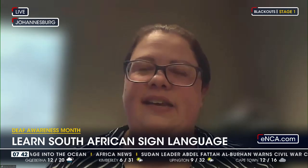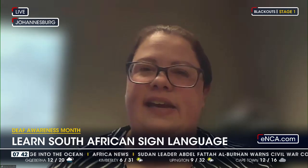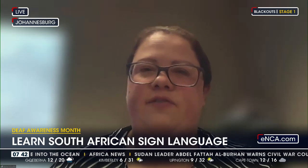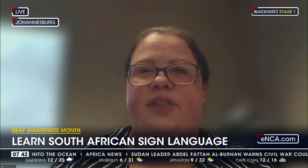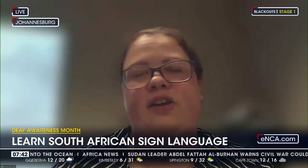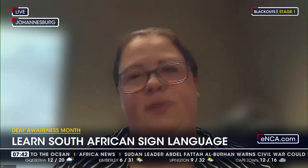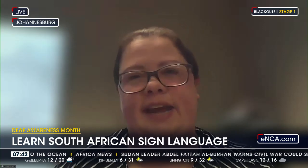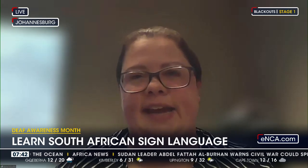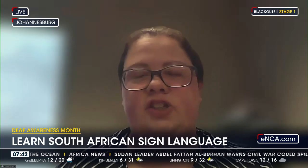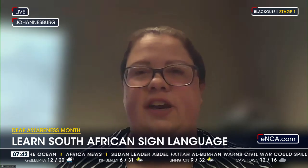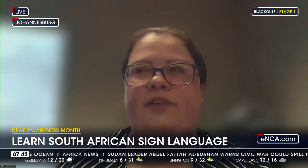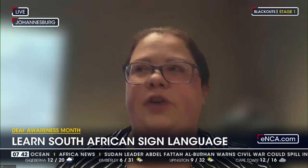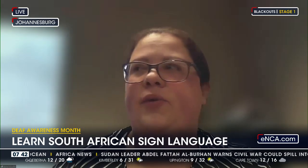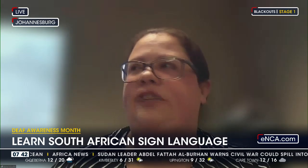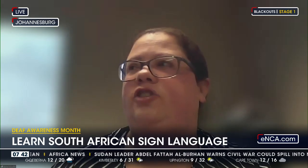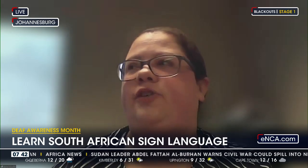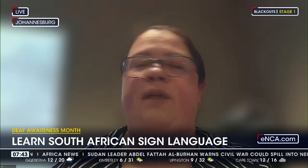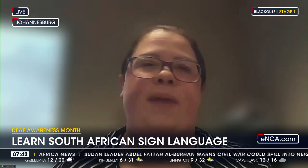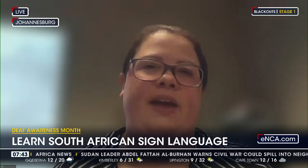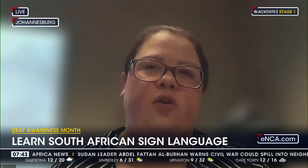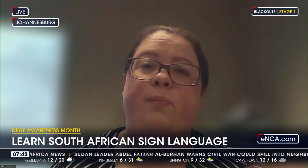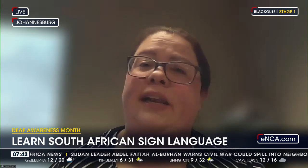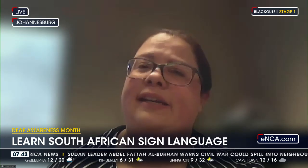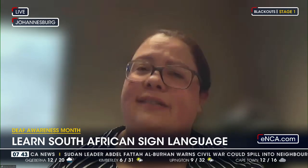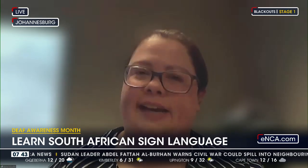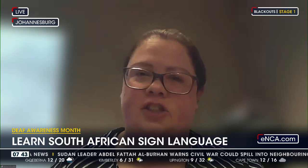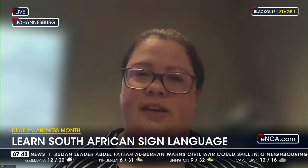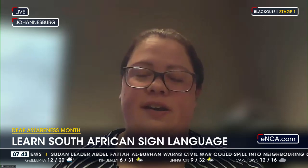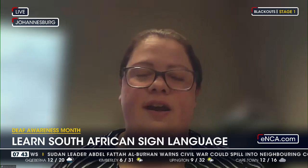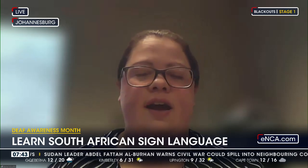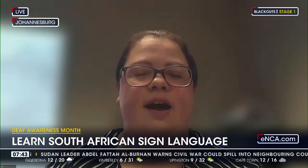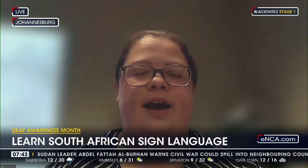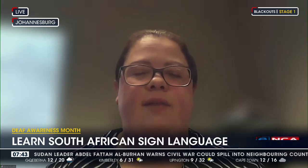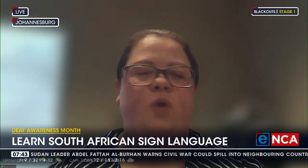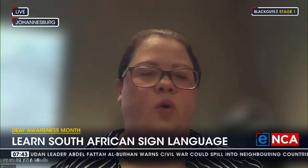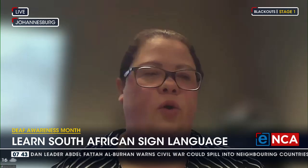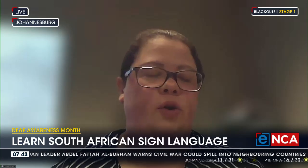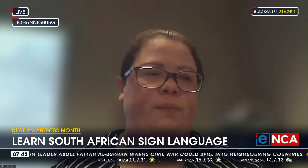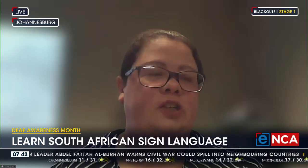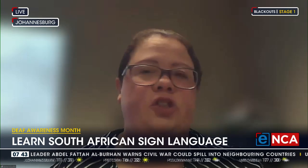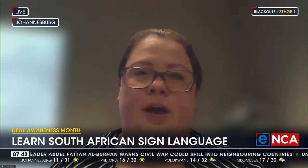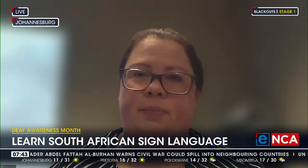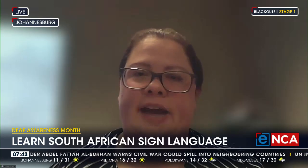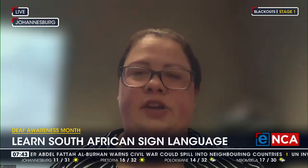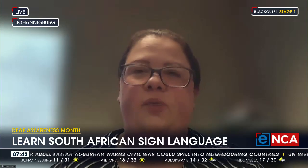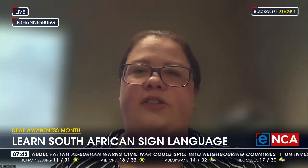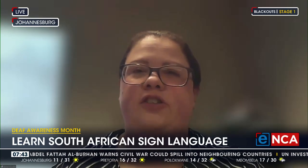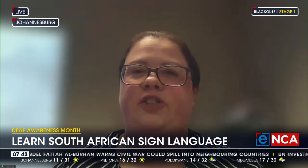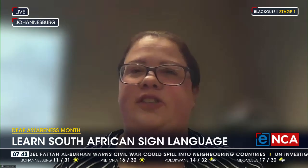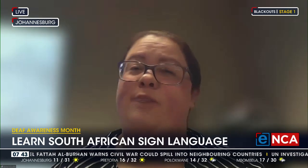is a need for that communication. If you go into a bank or a police station or a shop and you want to do